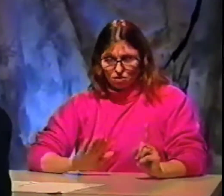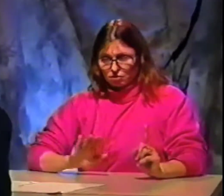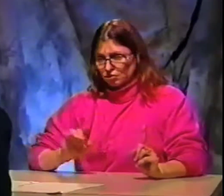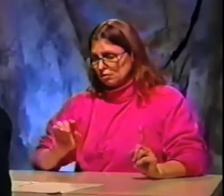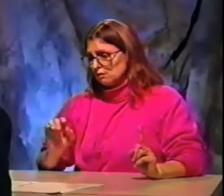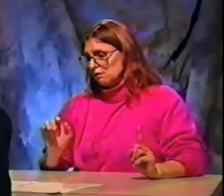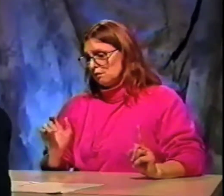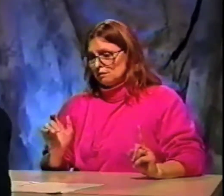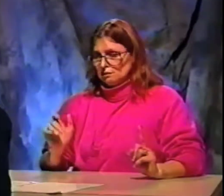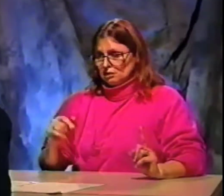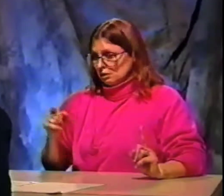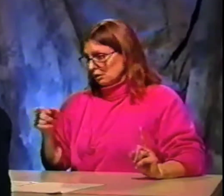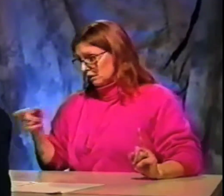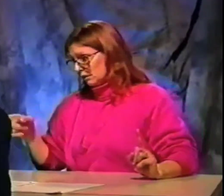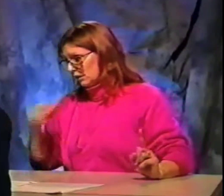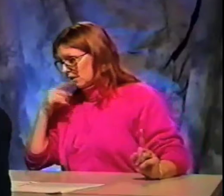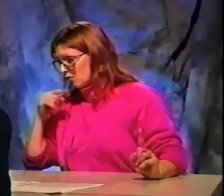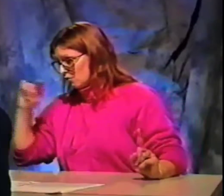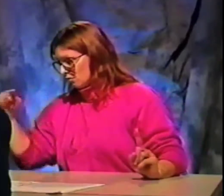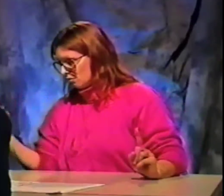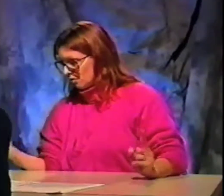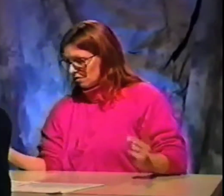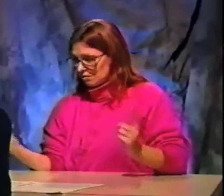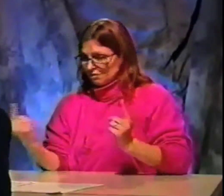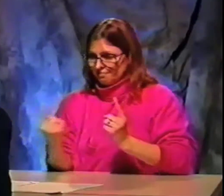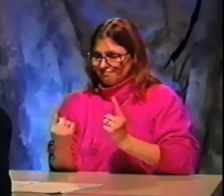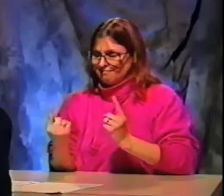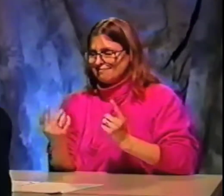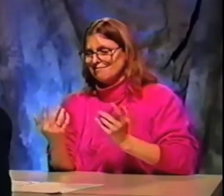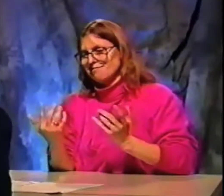I mean, yeah, there is a sense of being alone, and